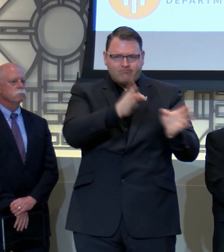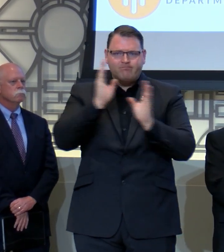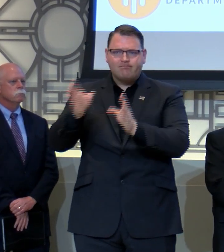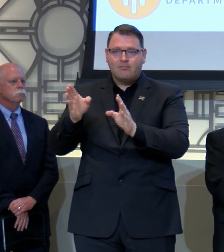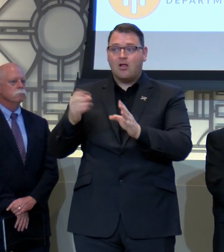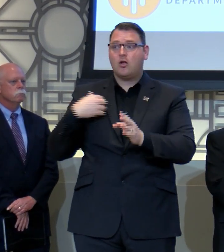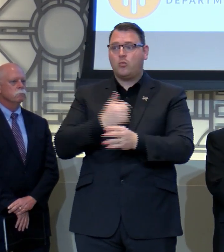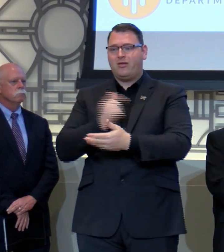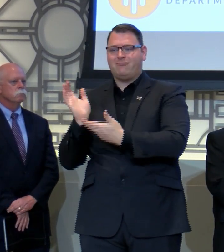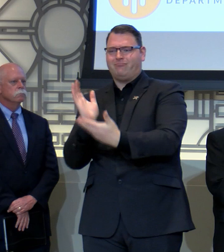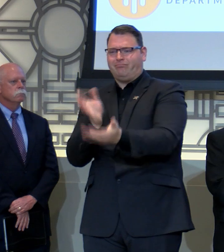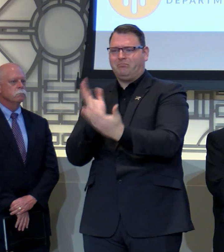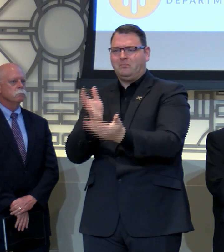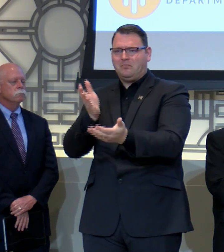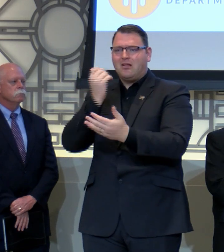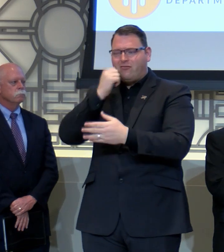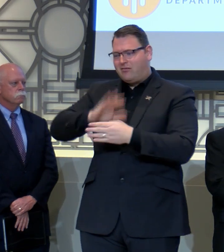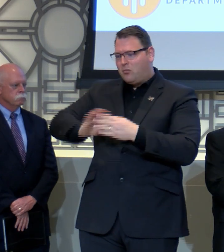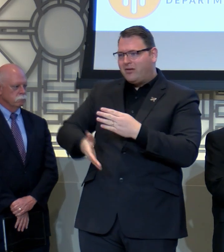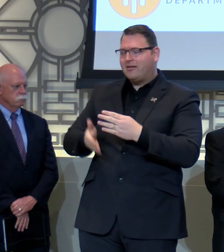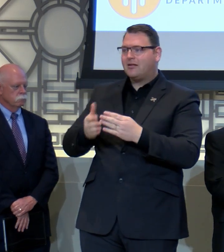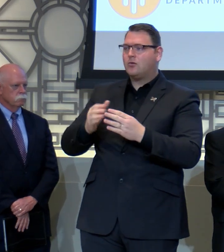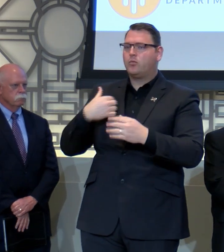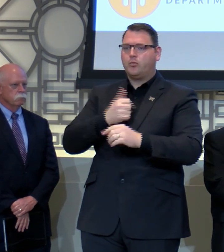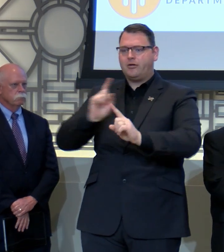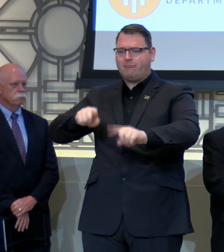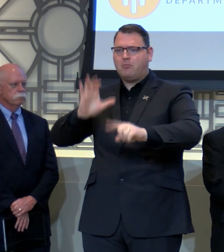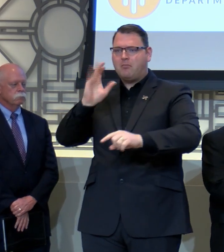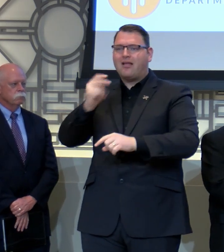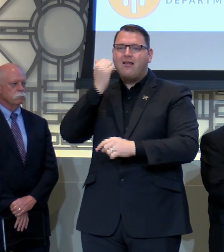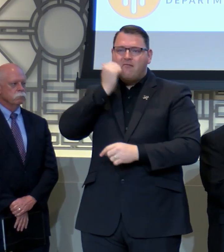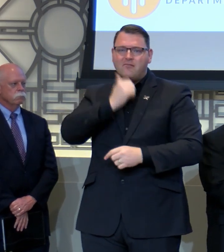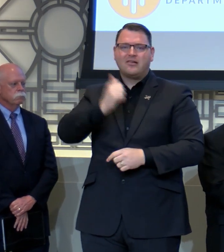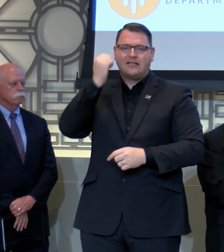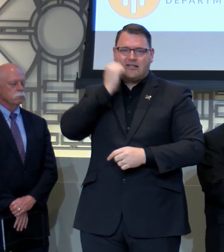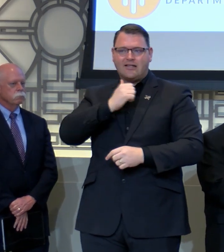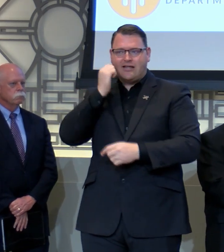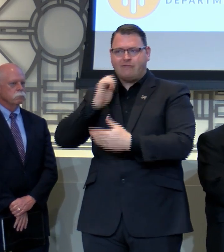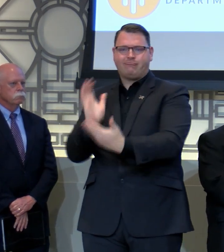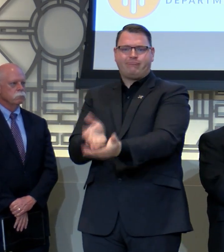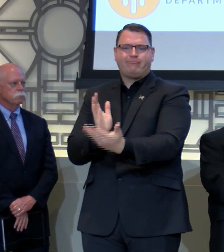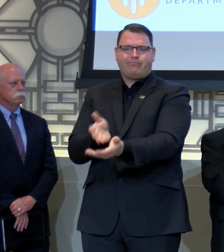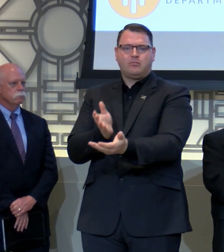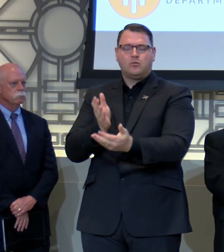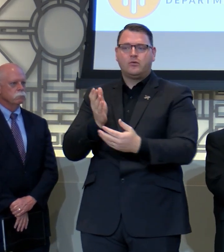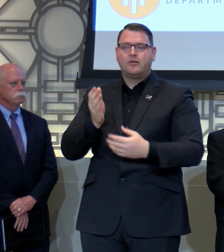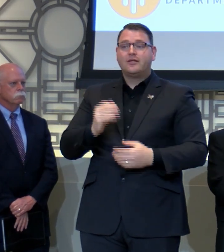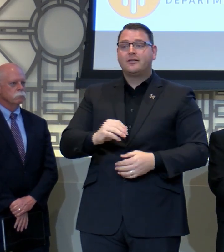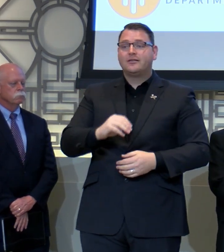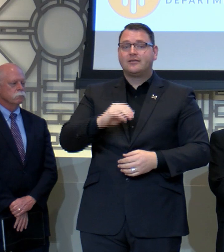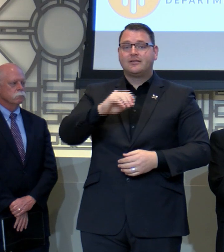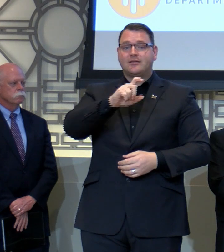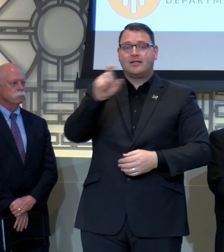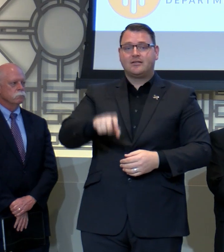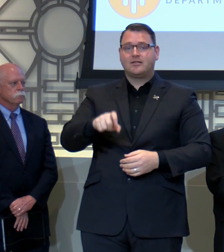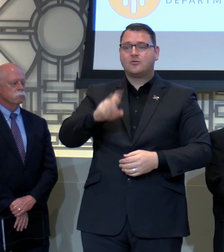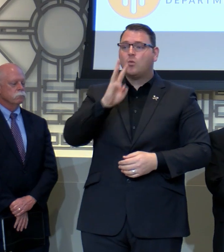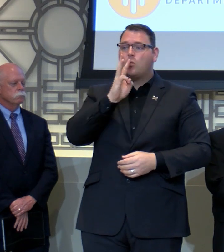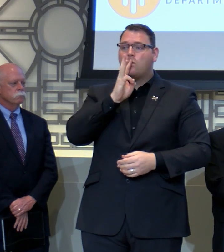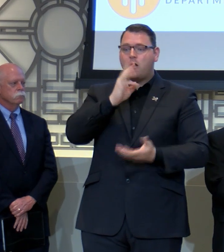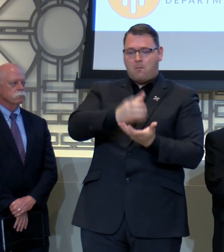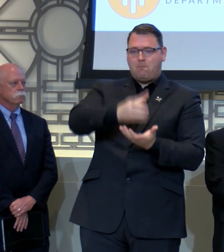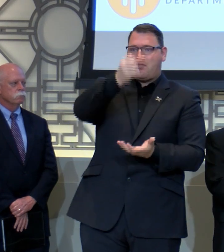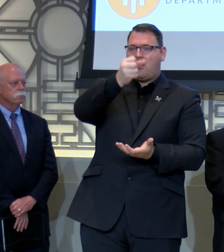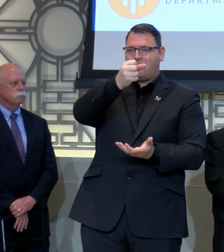weekend, and we're coming back each and every day. Our Texas water bottling plant in Irving, Texas, is